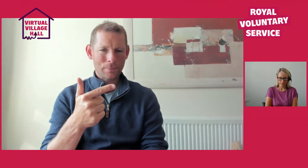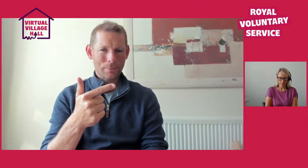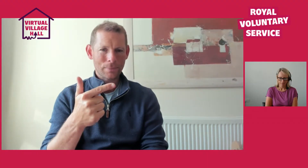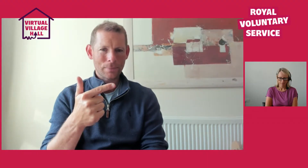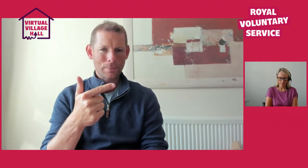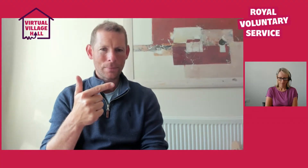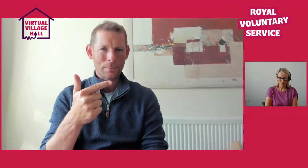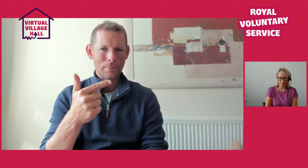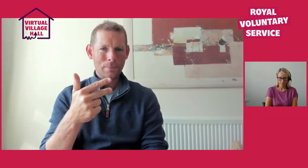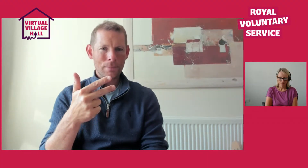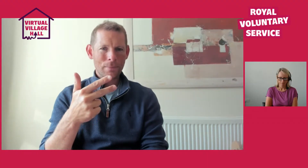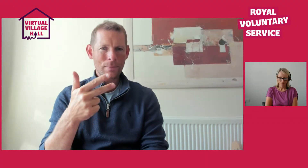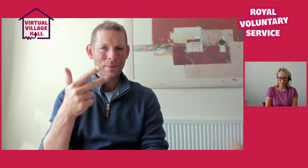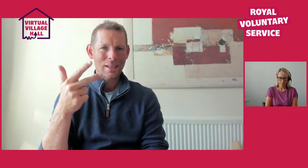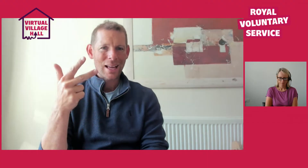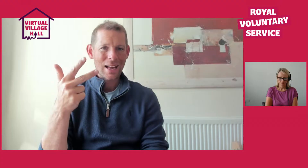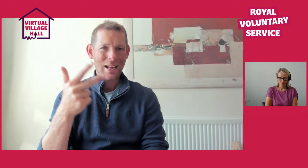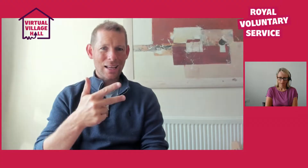17,